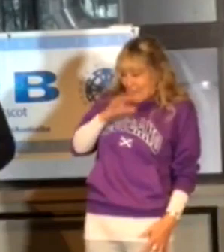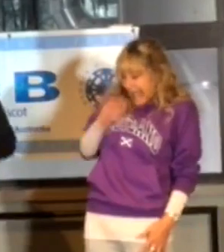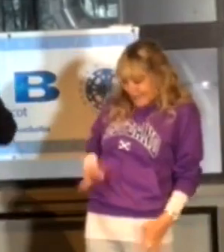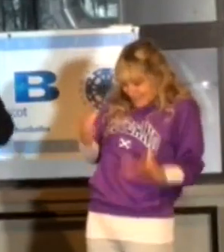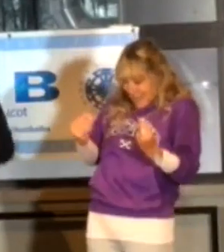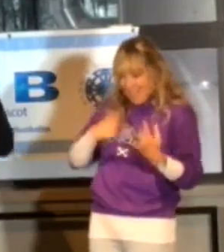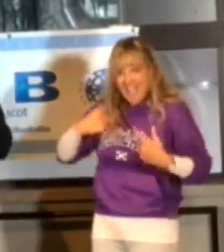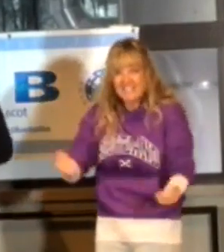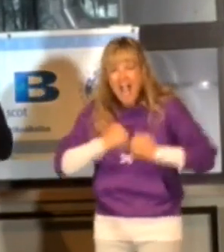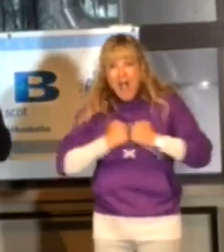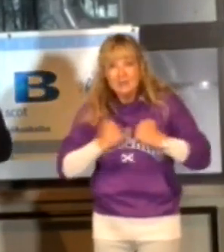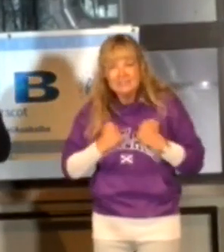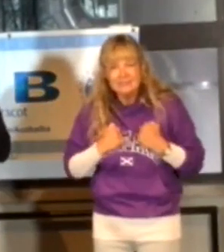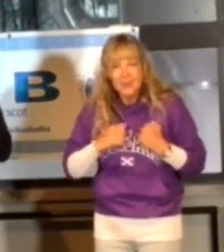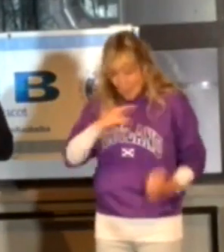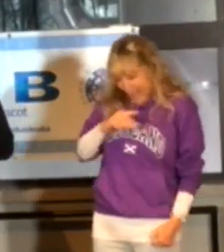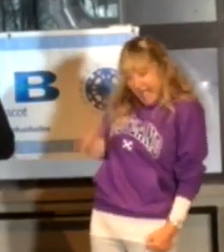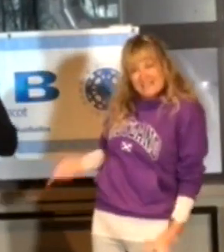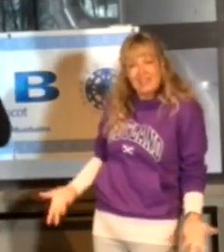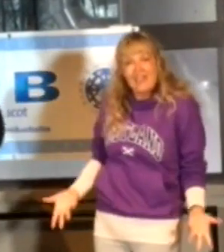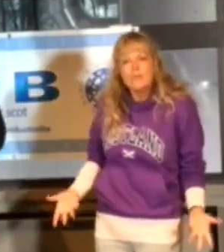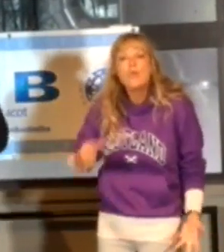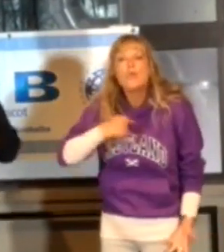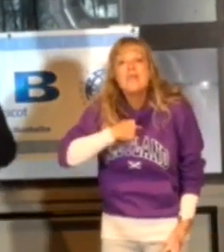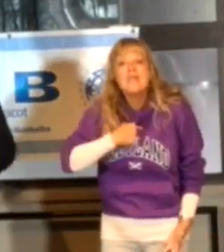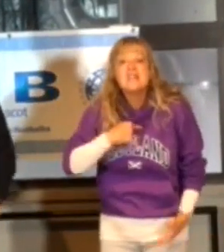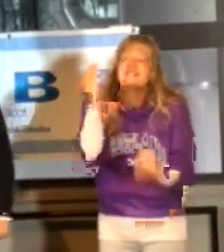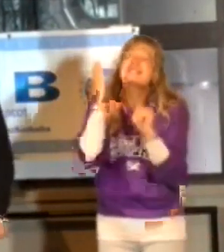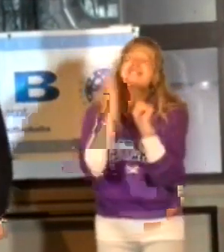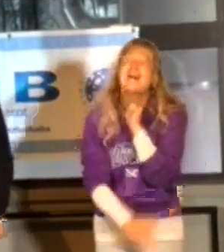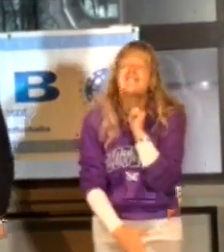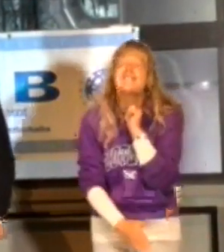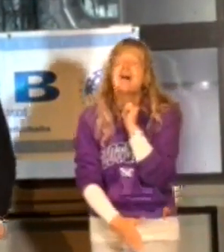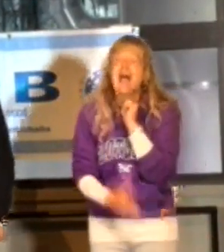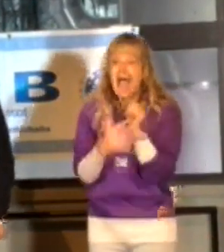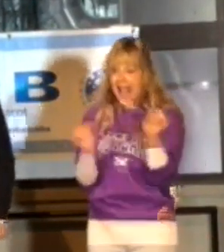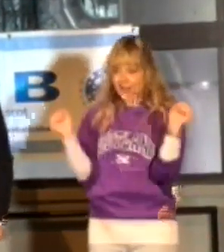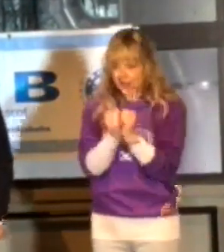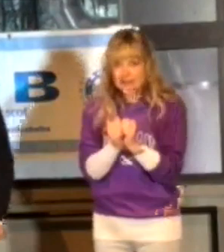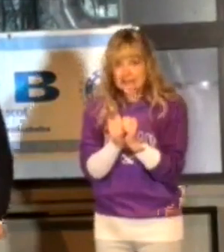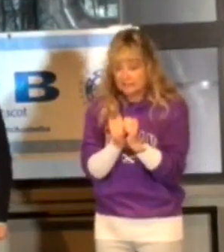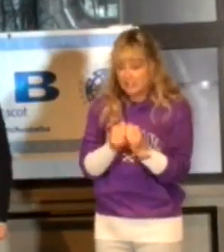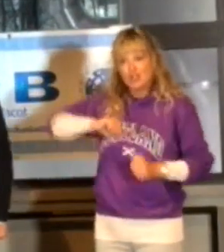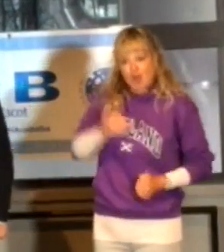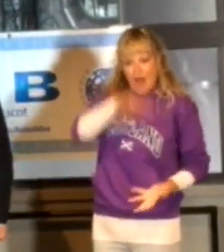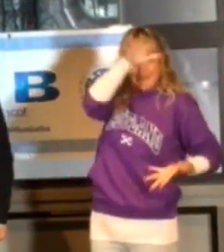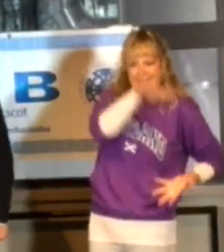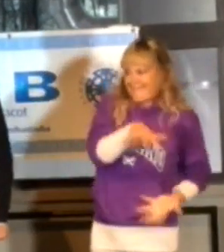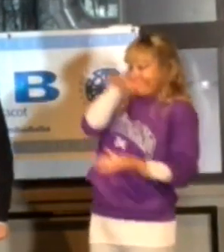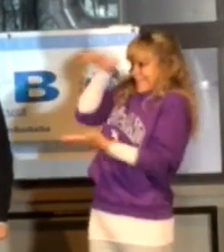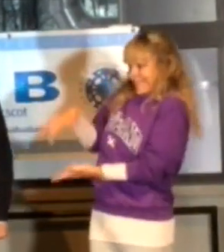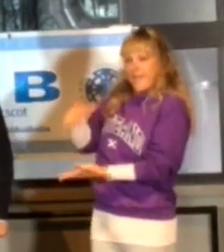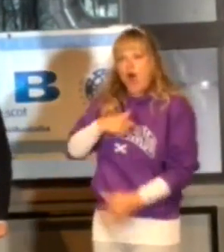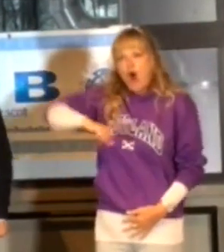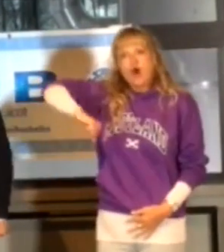that belongs to us. We have never consensually given away a right